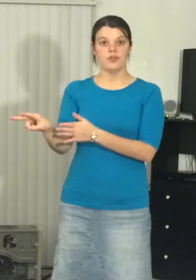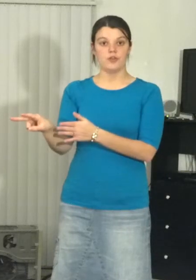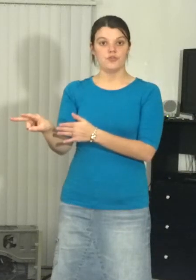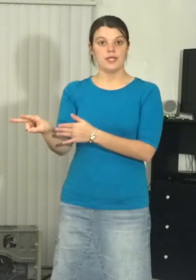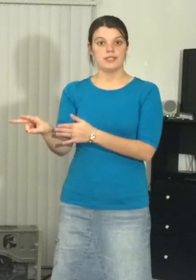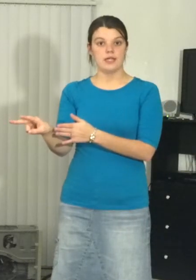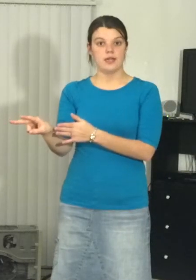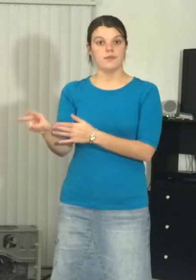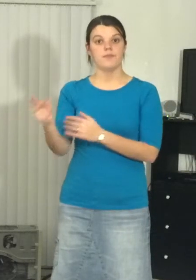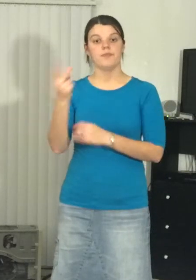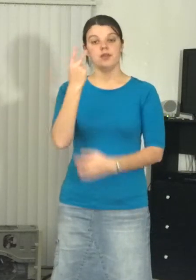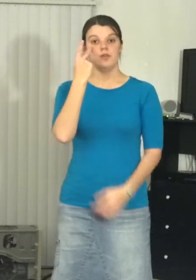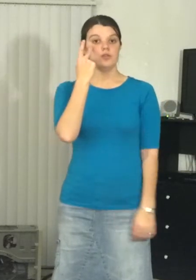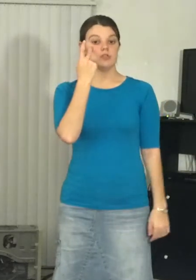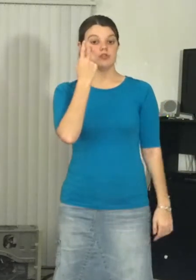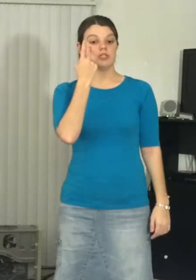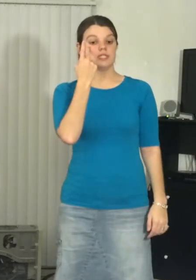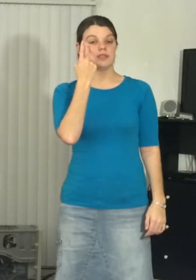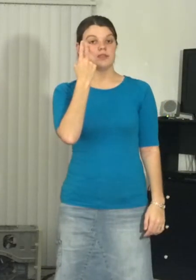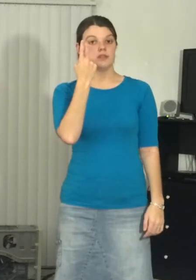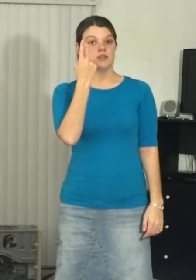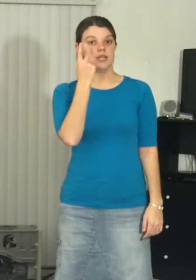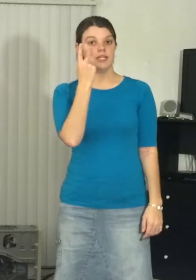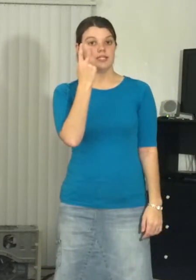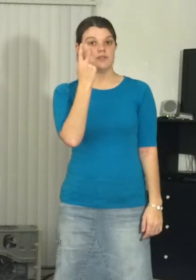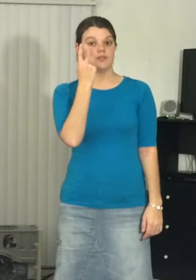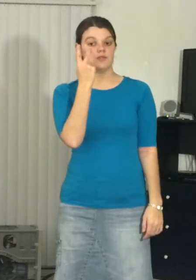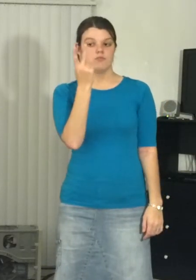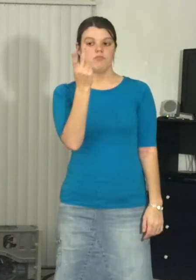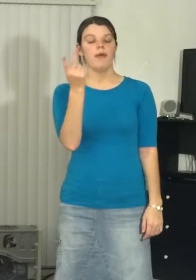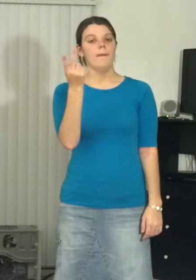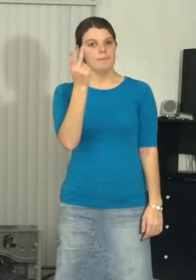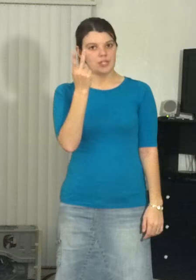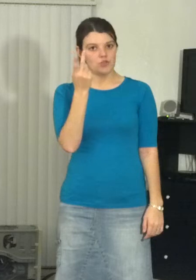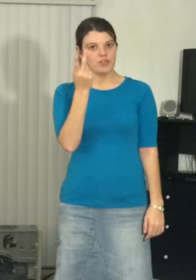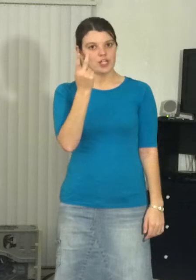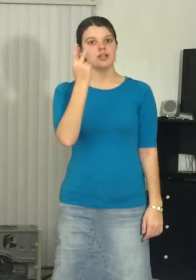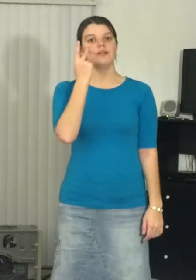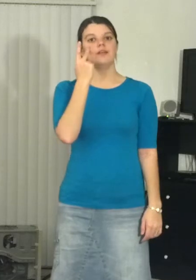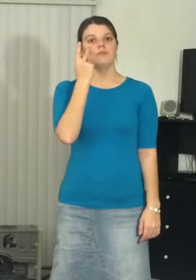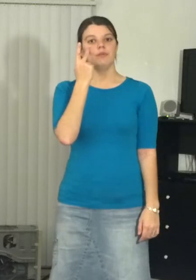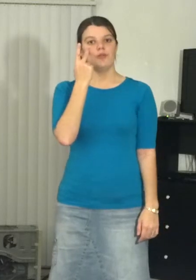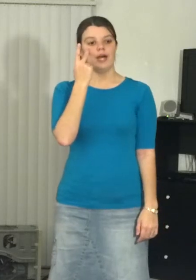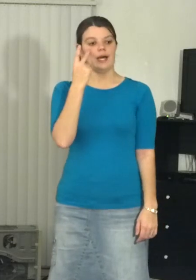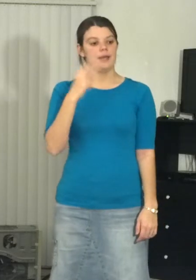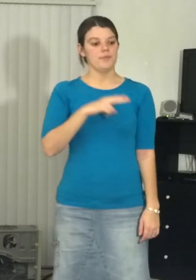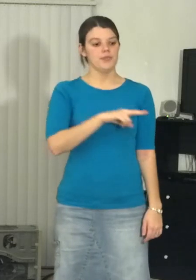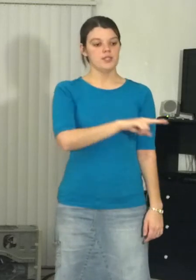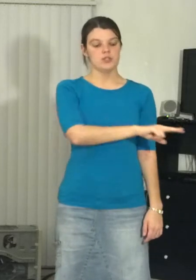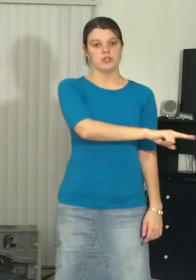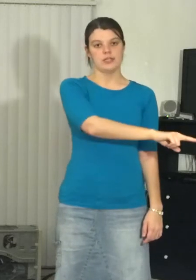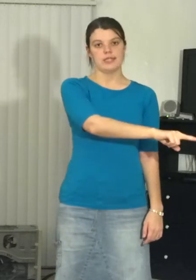on your right side. So just index or middle finger below the I, start to the